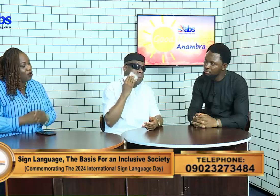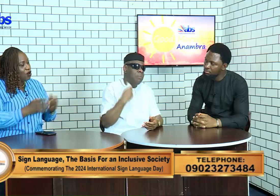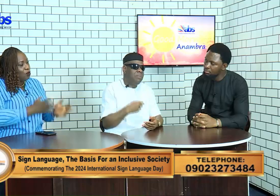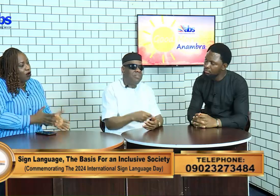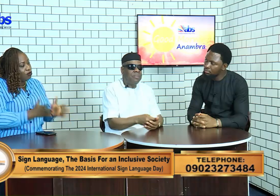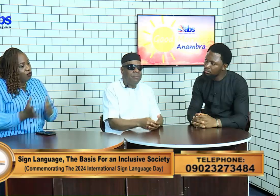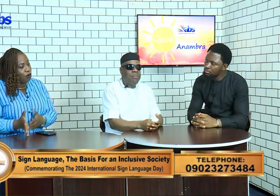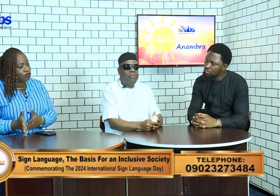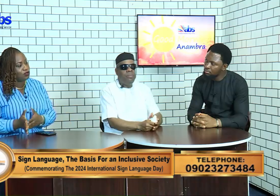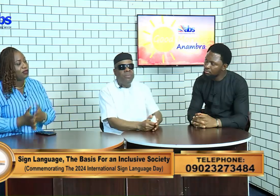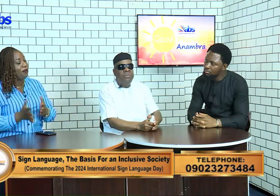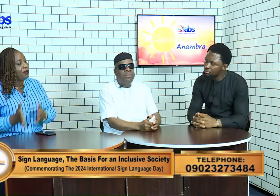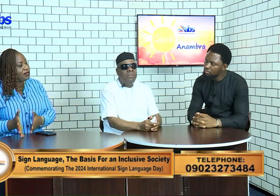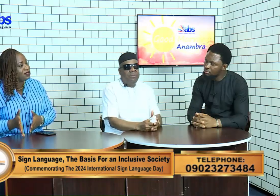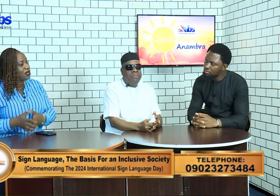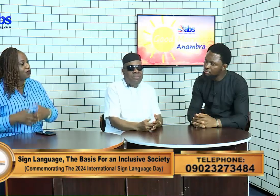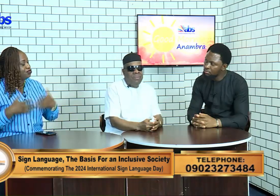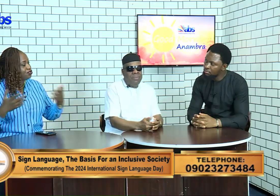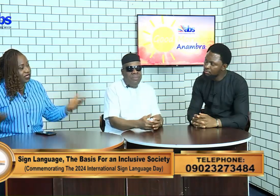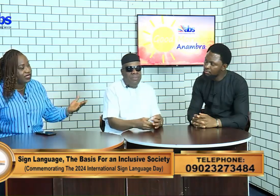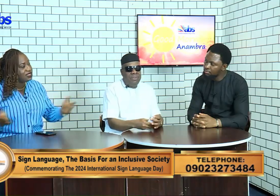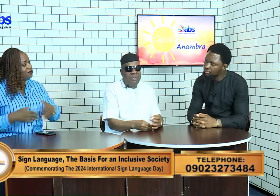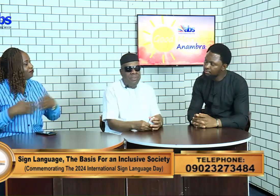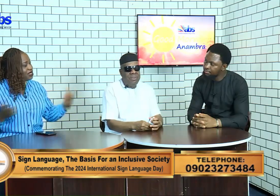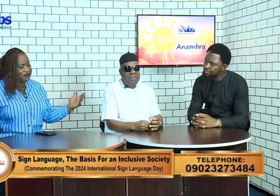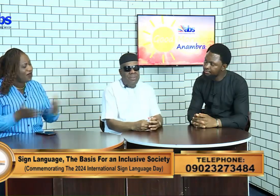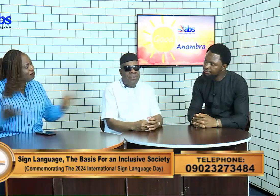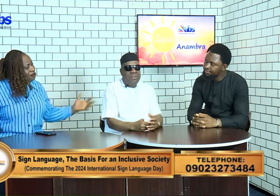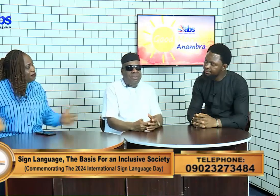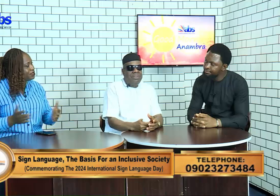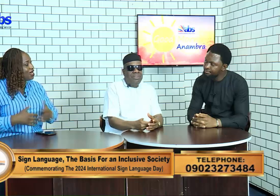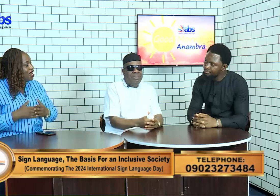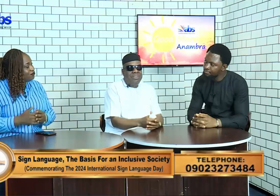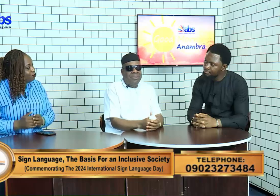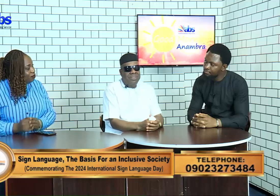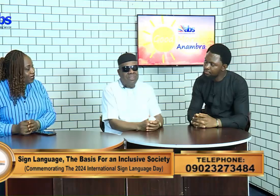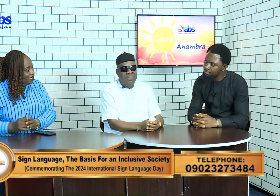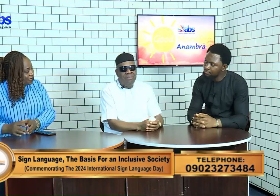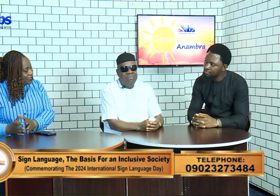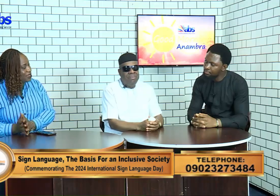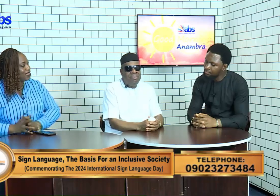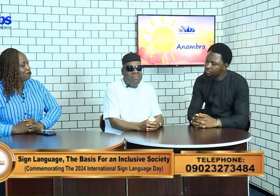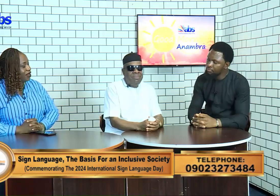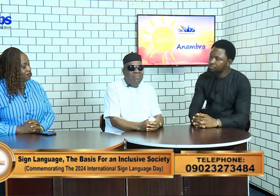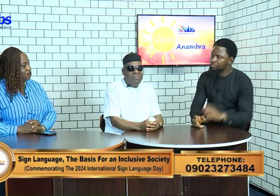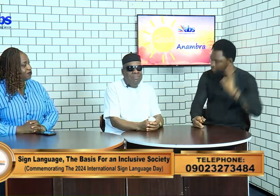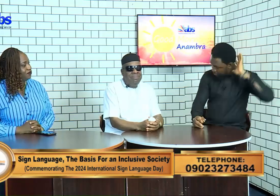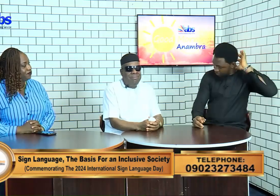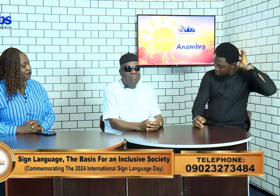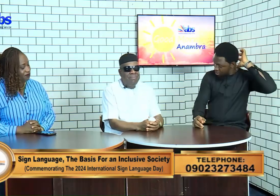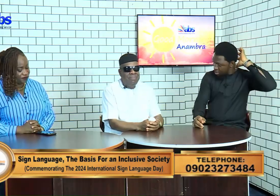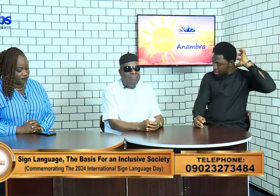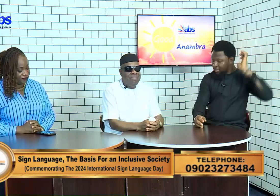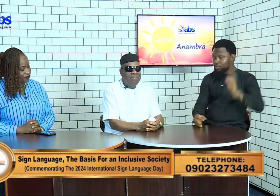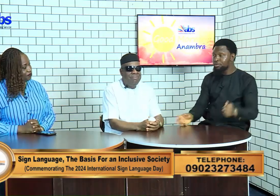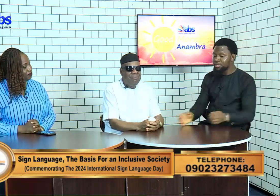them. So what roles do the parents, our church leaders, the friends, family members have to play in this aspect?